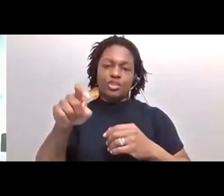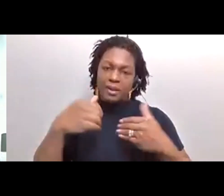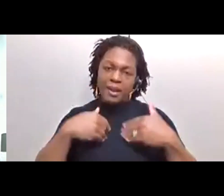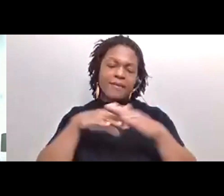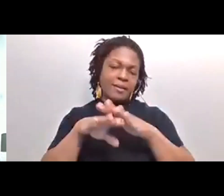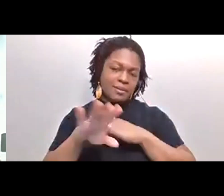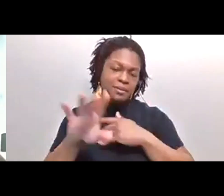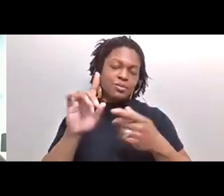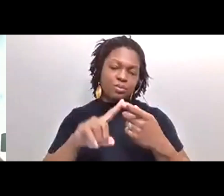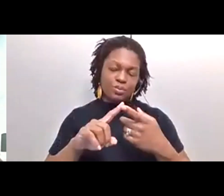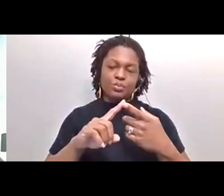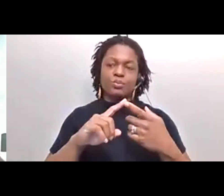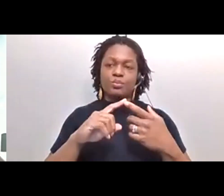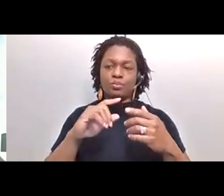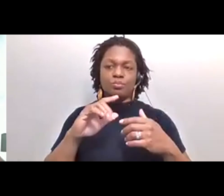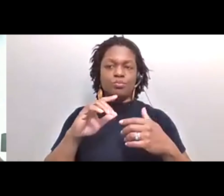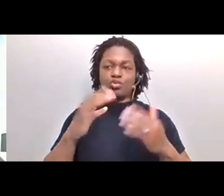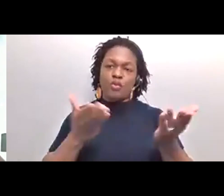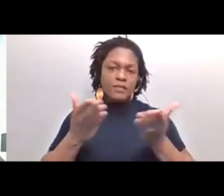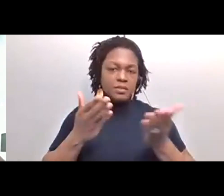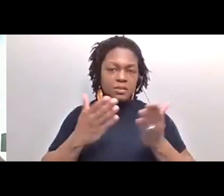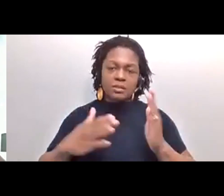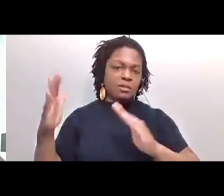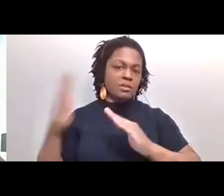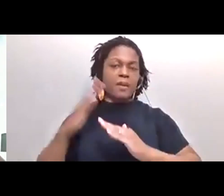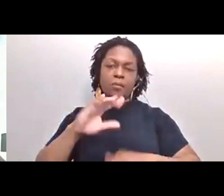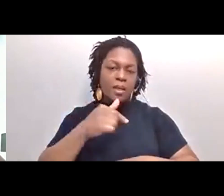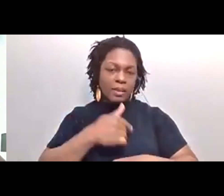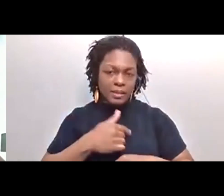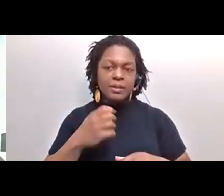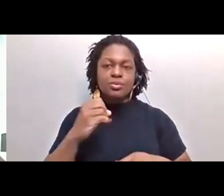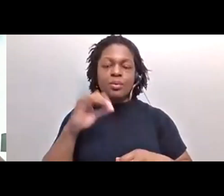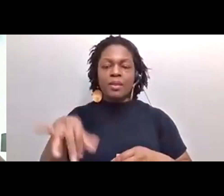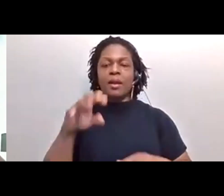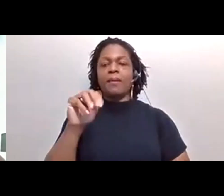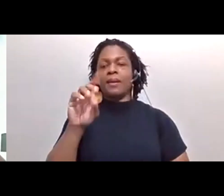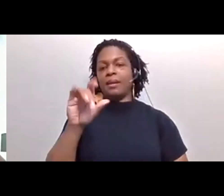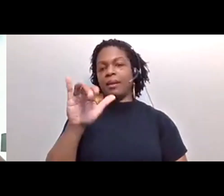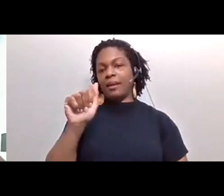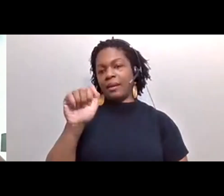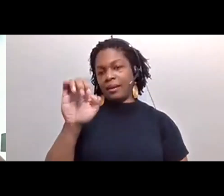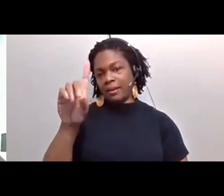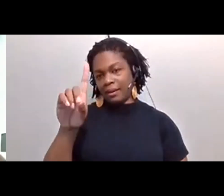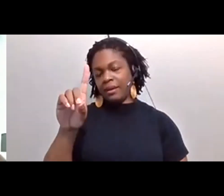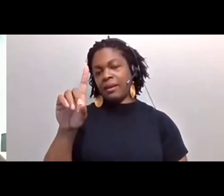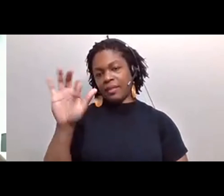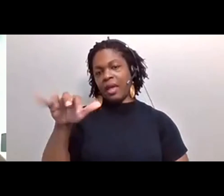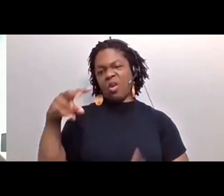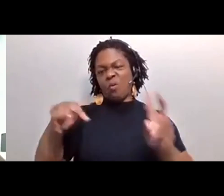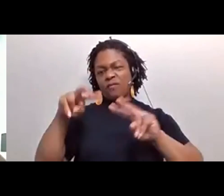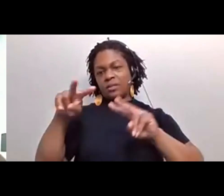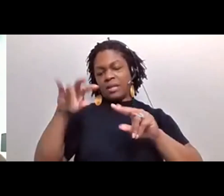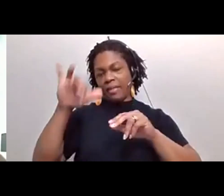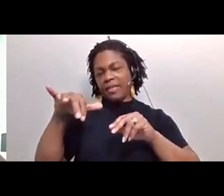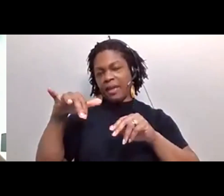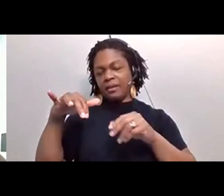access to quality services. And so I think the Medicaid oversight hearing next week is going to be a first step, and really